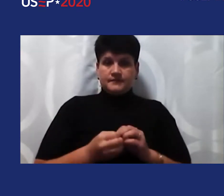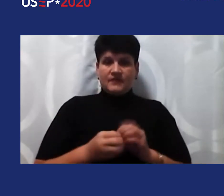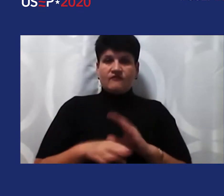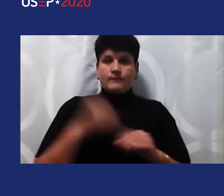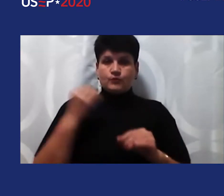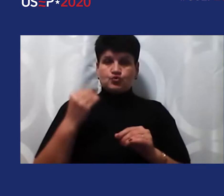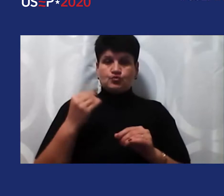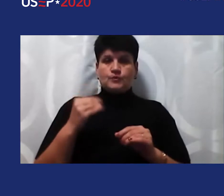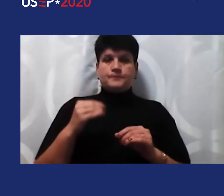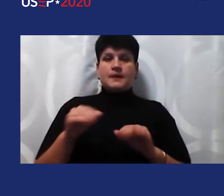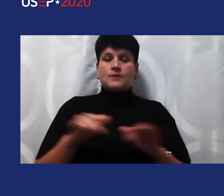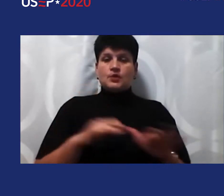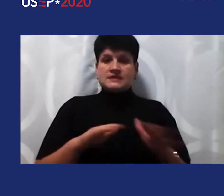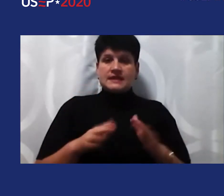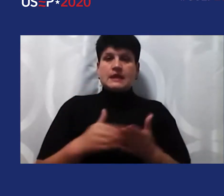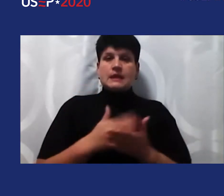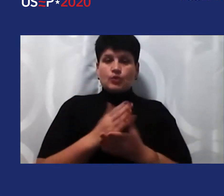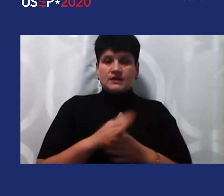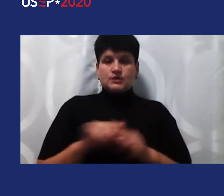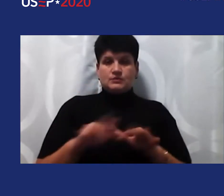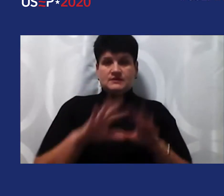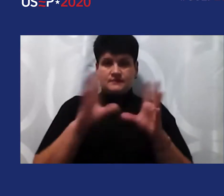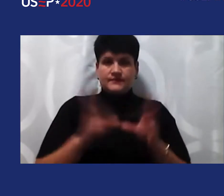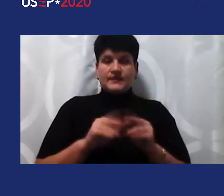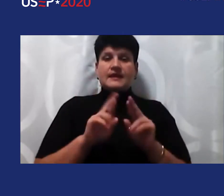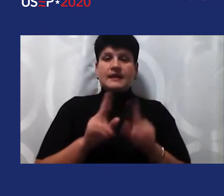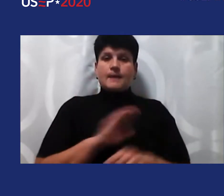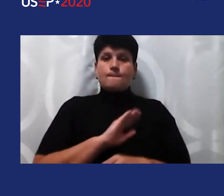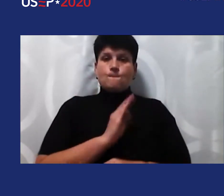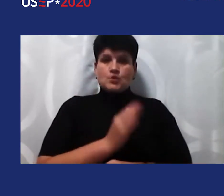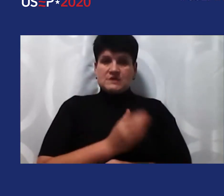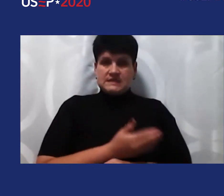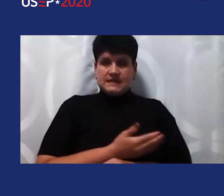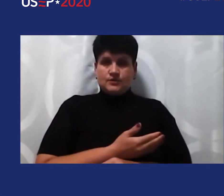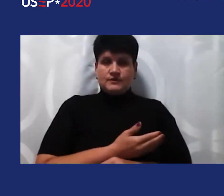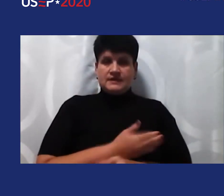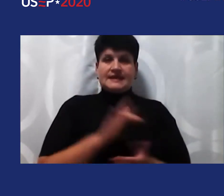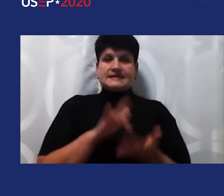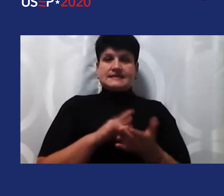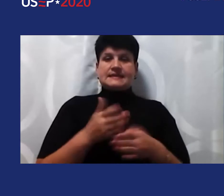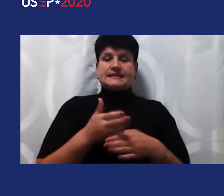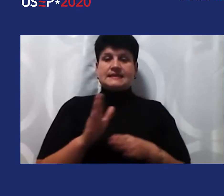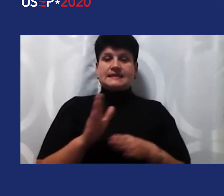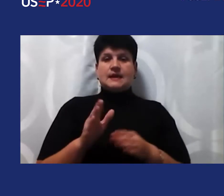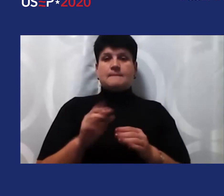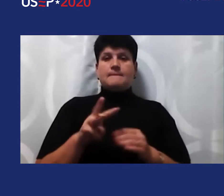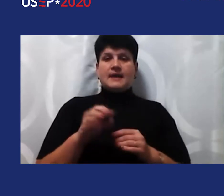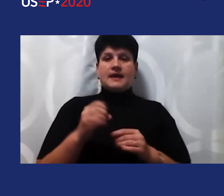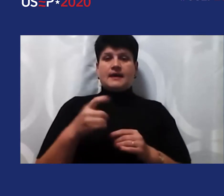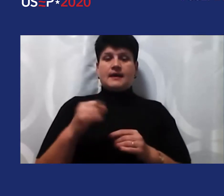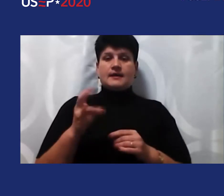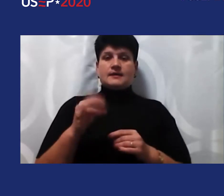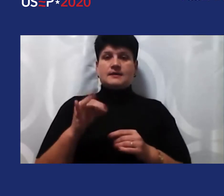ways to reduce this pressure, pent-up pressure in the uh,